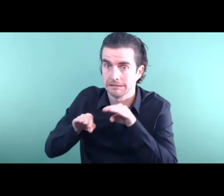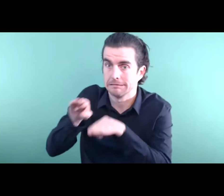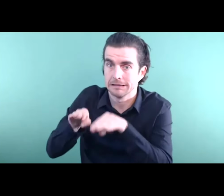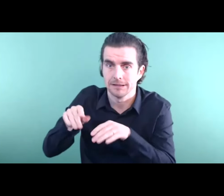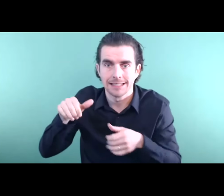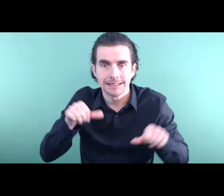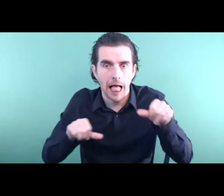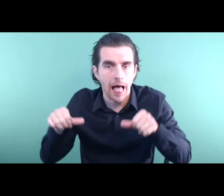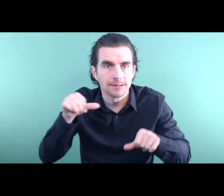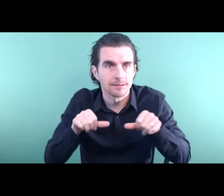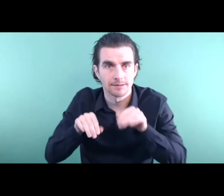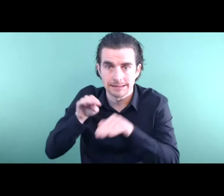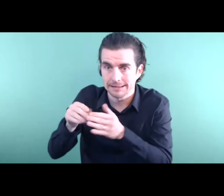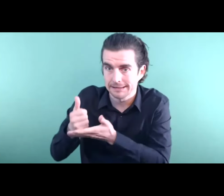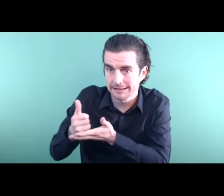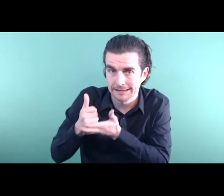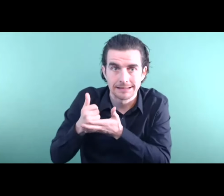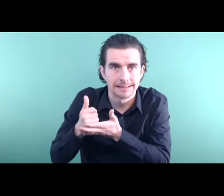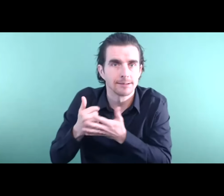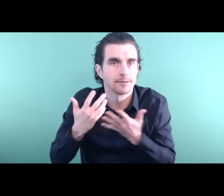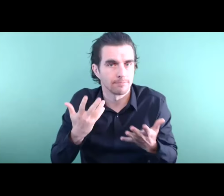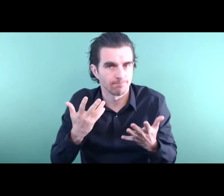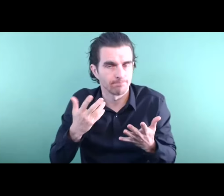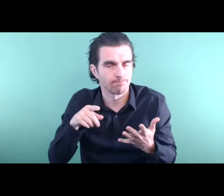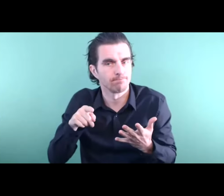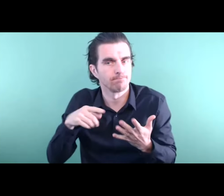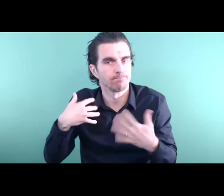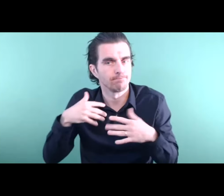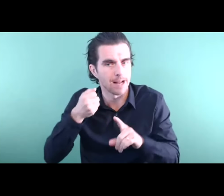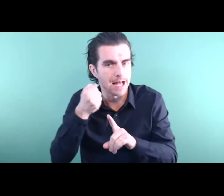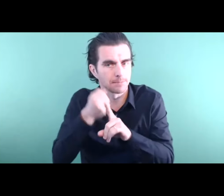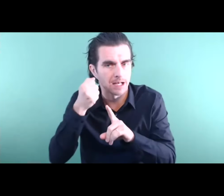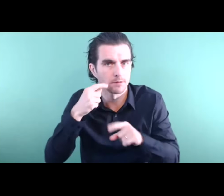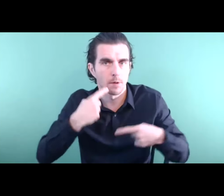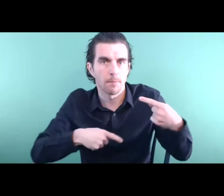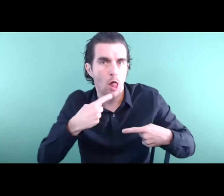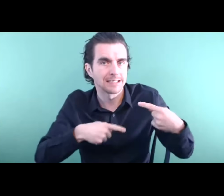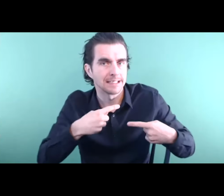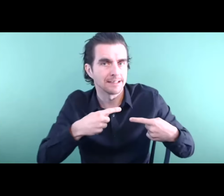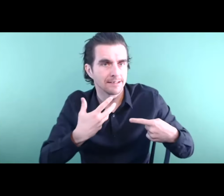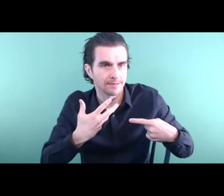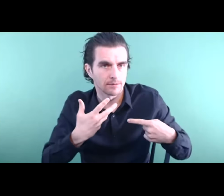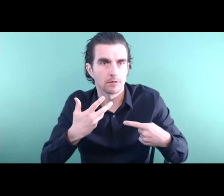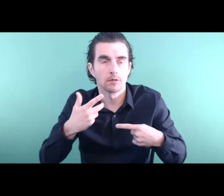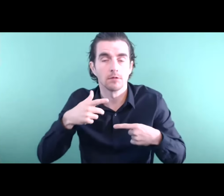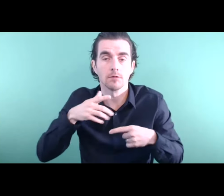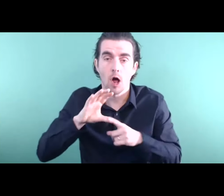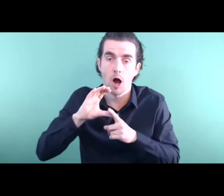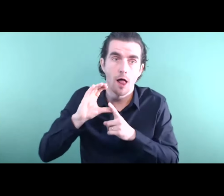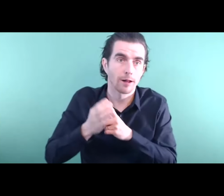and consistently and repetitively ignored. Here, researchers need to develop patience